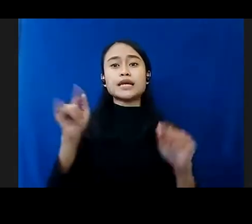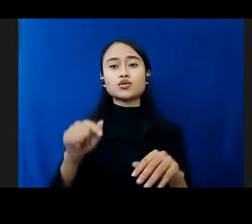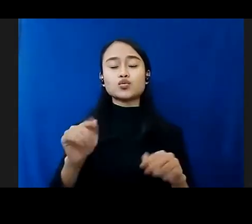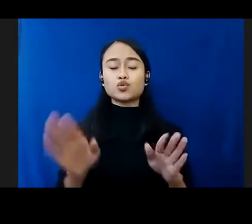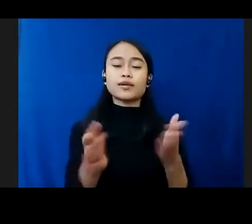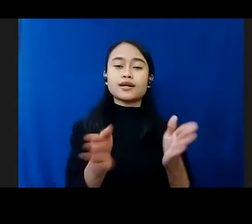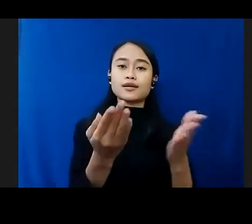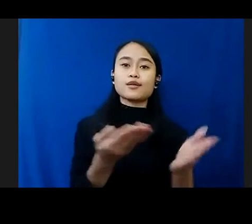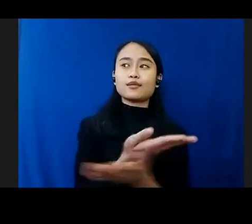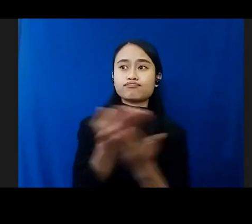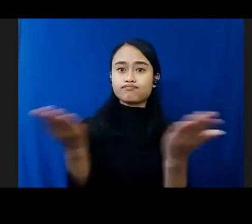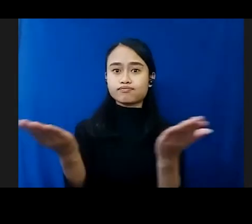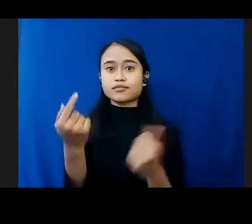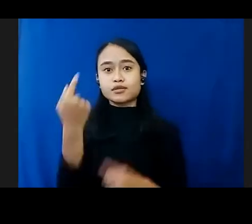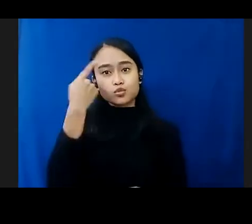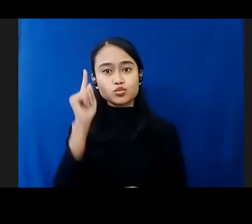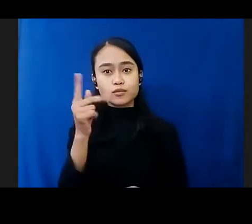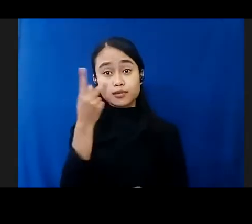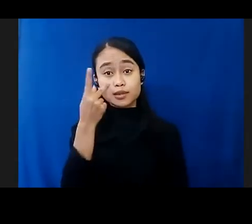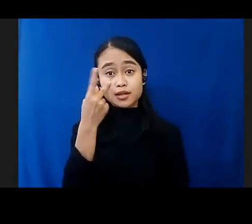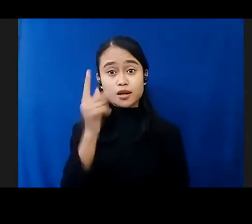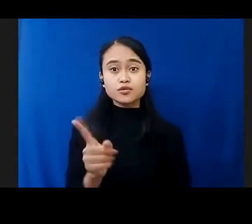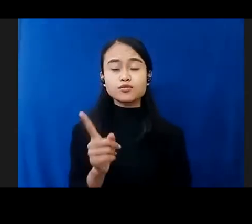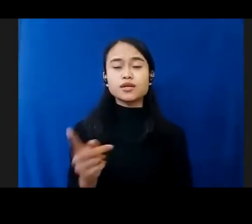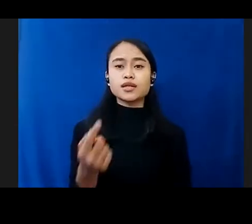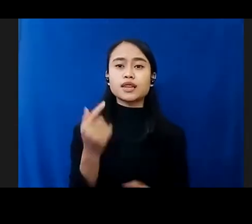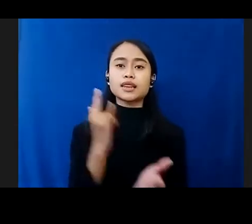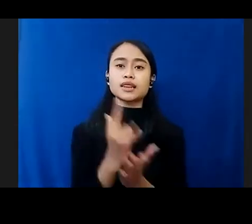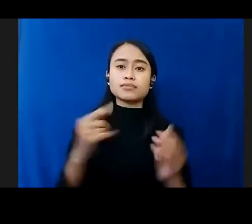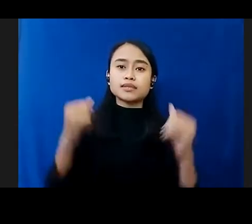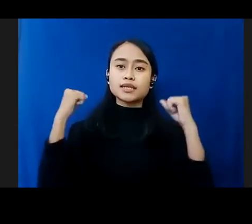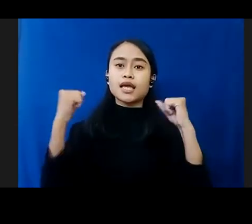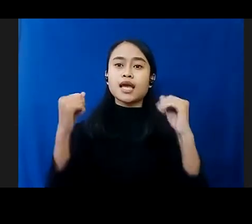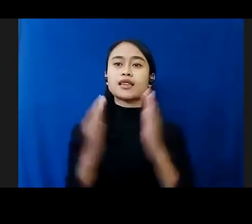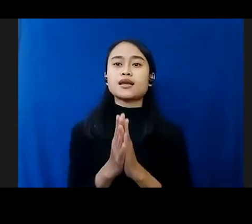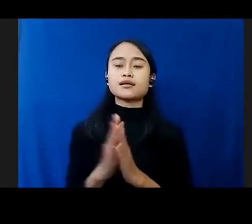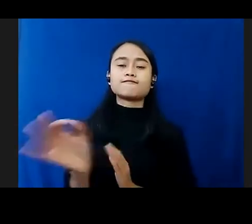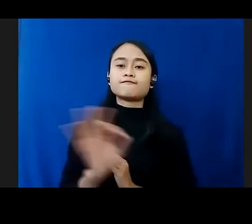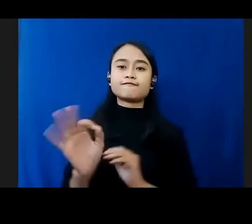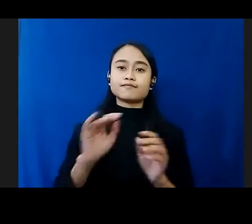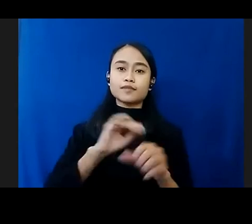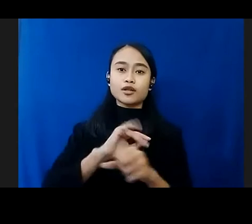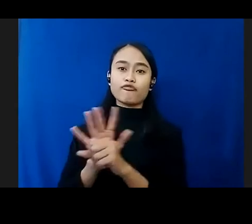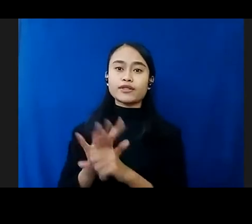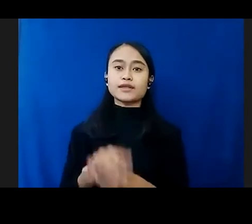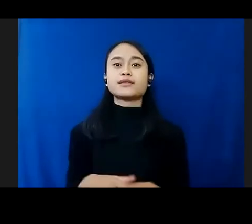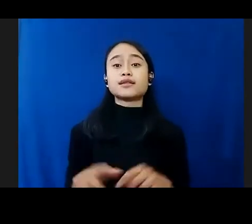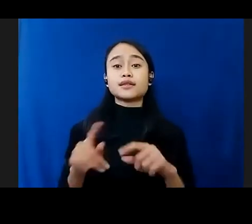Digital Platforms For Good But There Are People Who Will Exploit Children Regardless